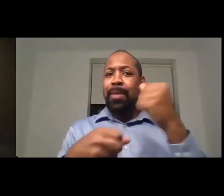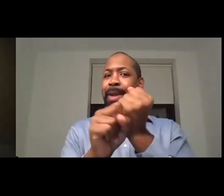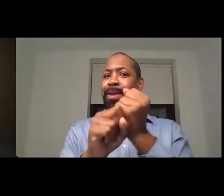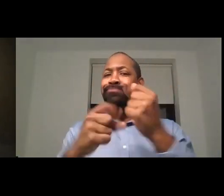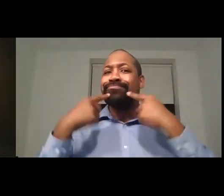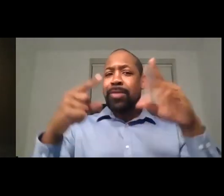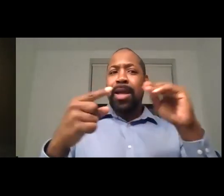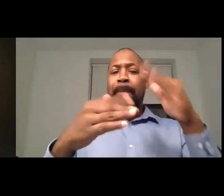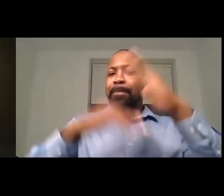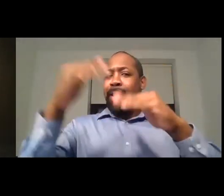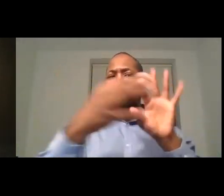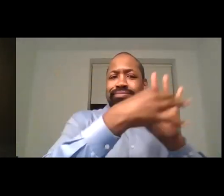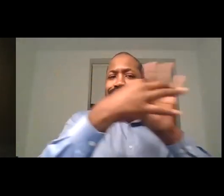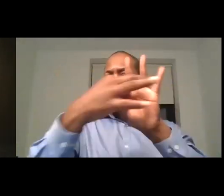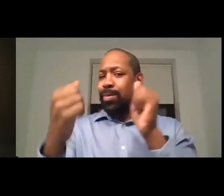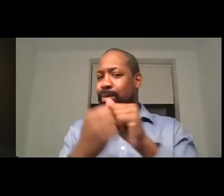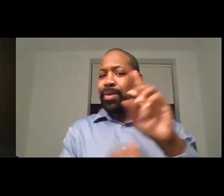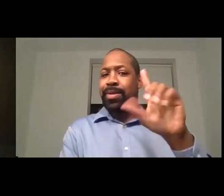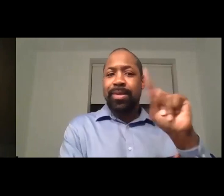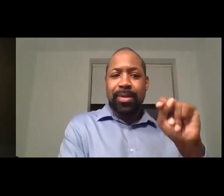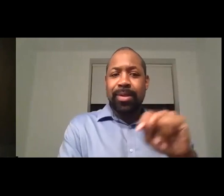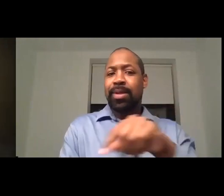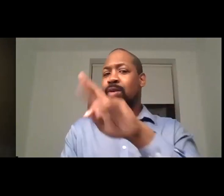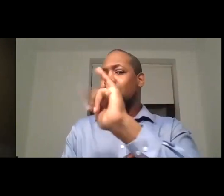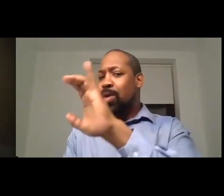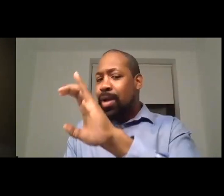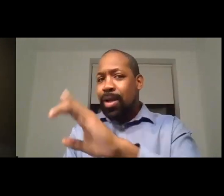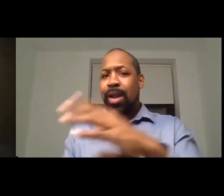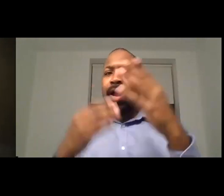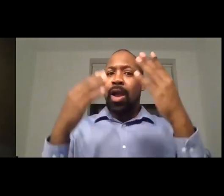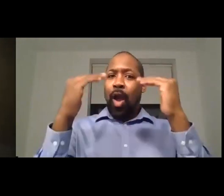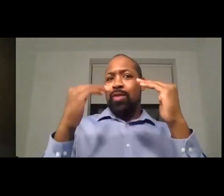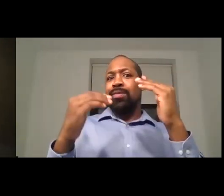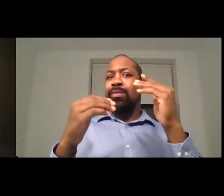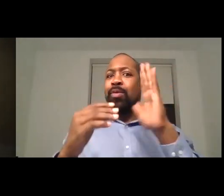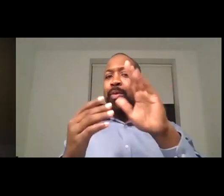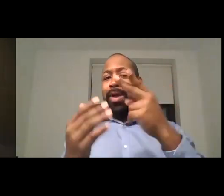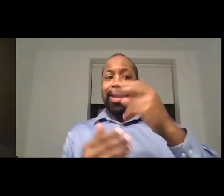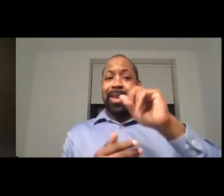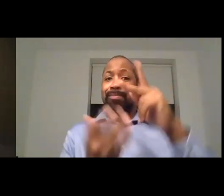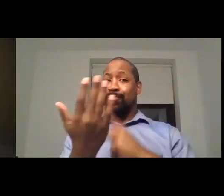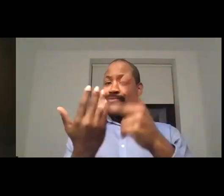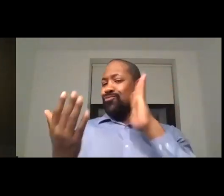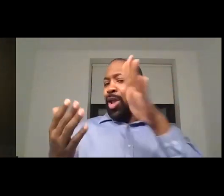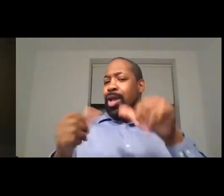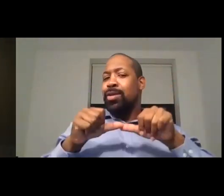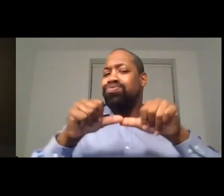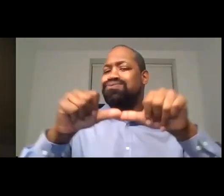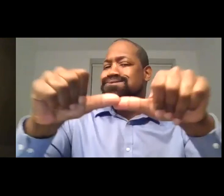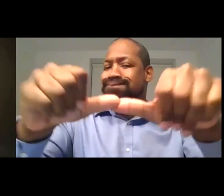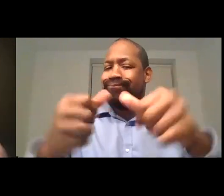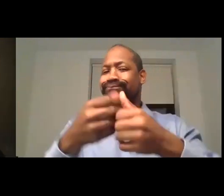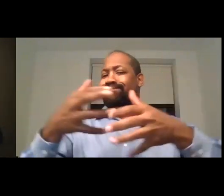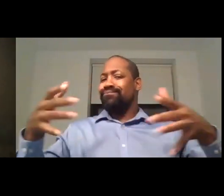really glad for your hard work, for making that work and by building all of these bridges with all Rhode Island College and labor